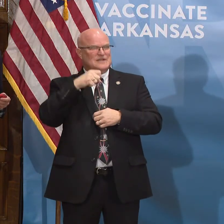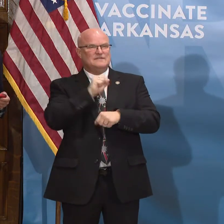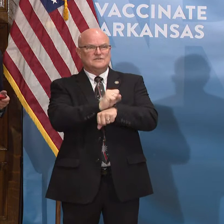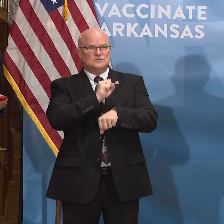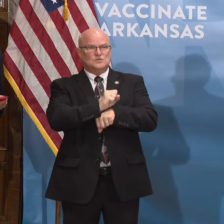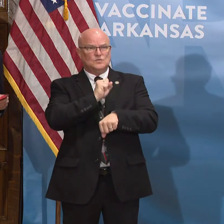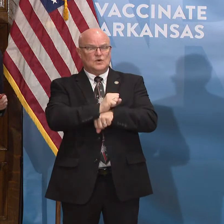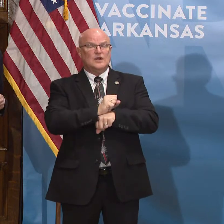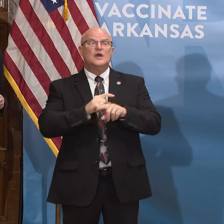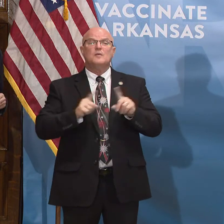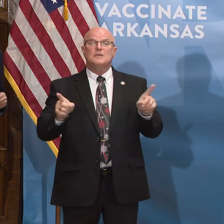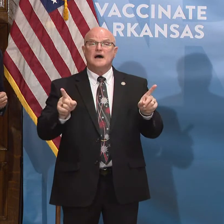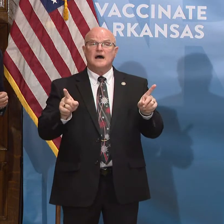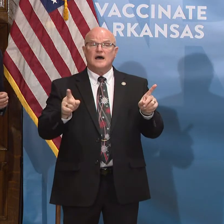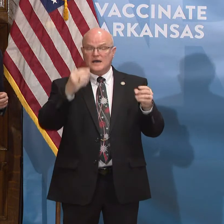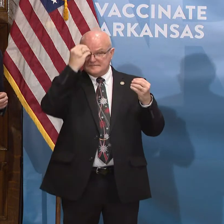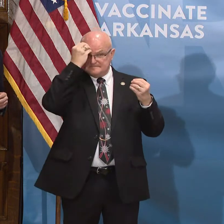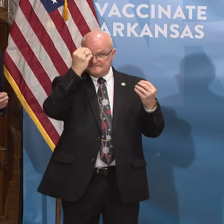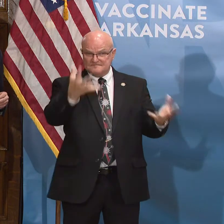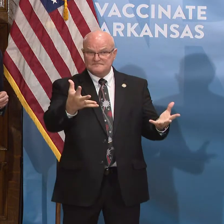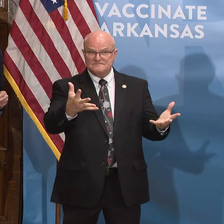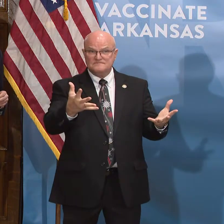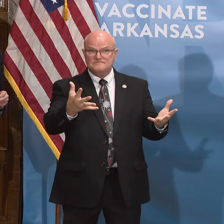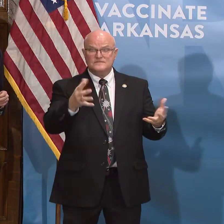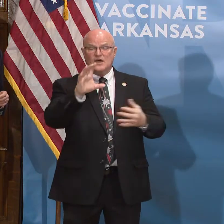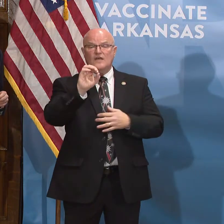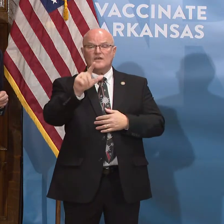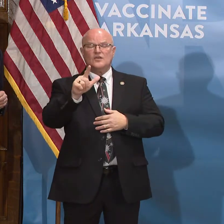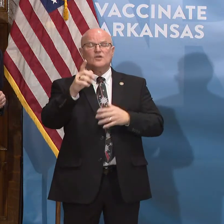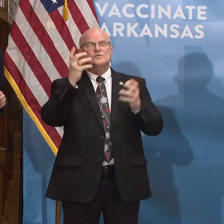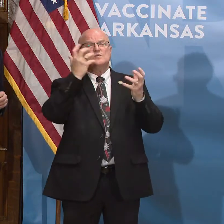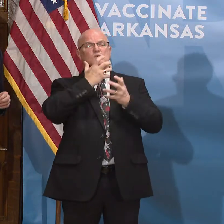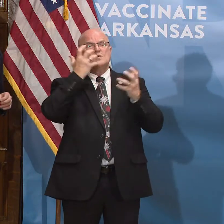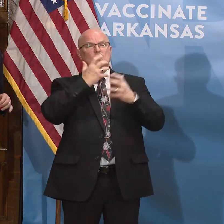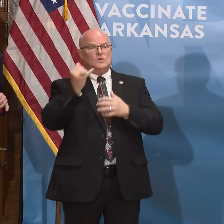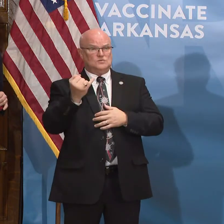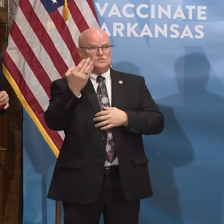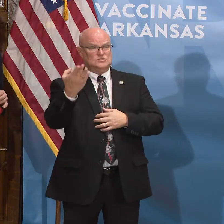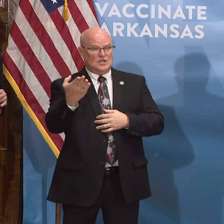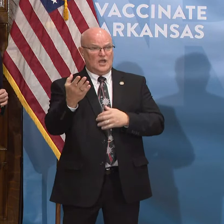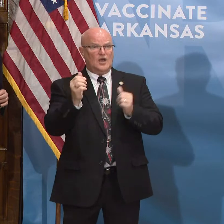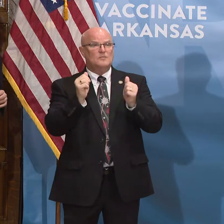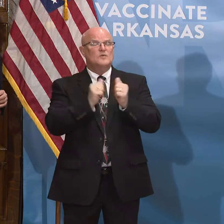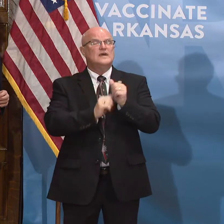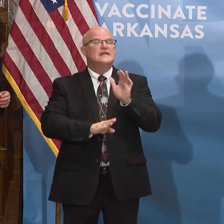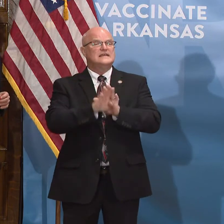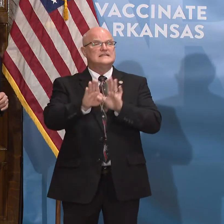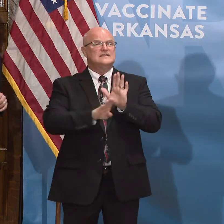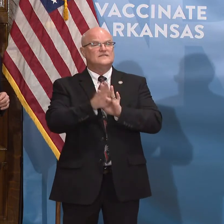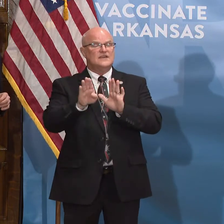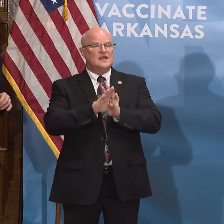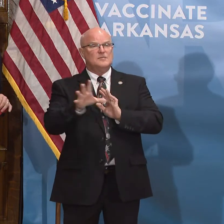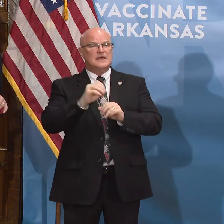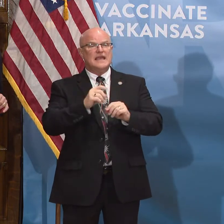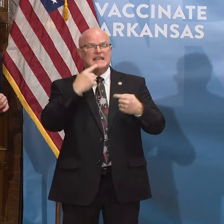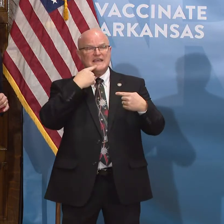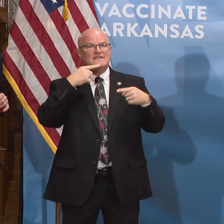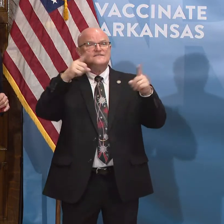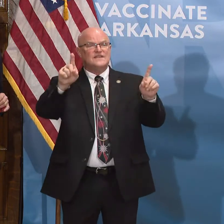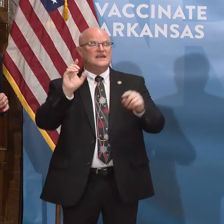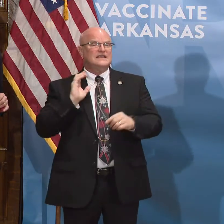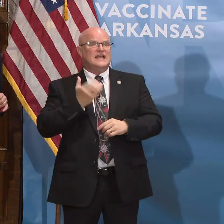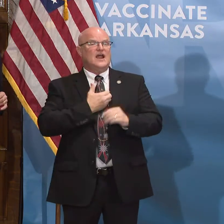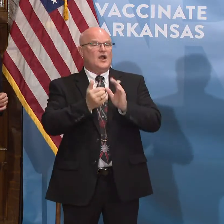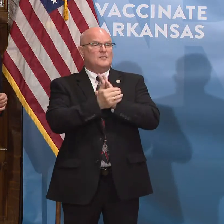detail. But I also want to state that the colonel has done an incredible job in developing and affecting